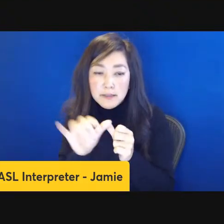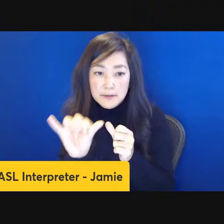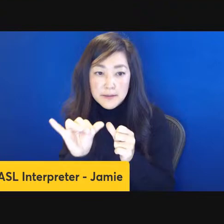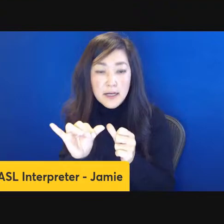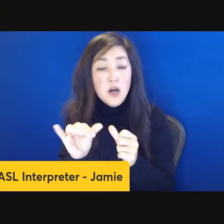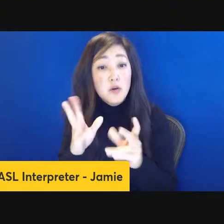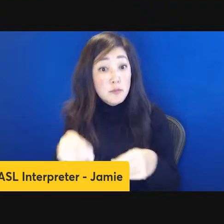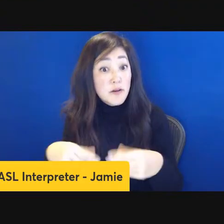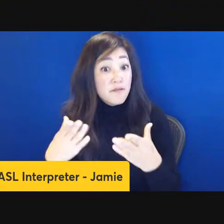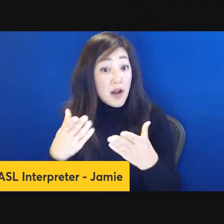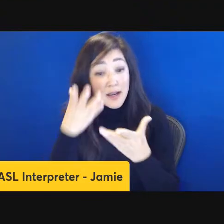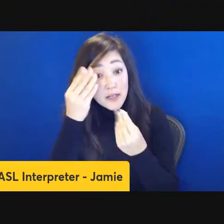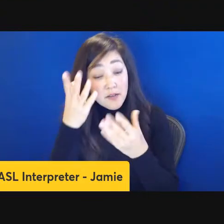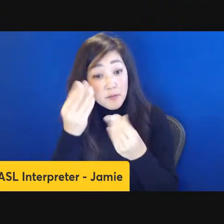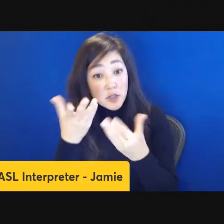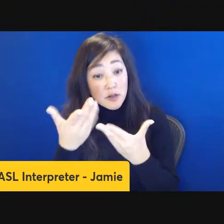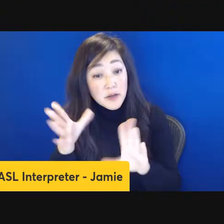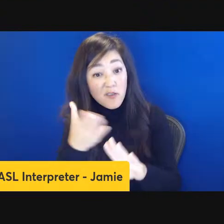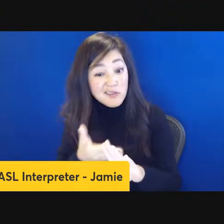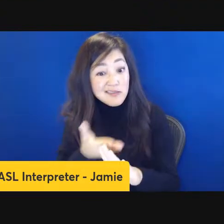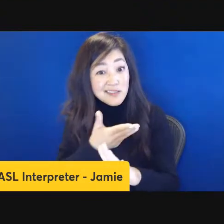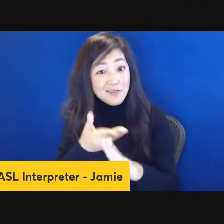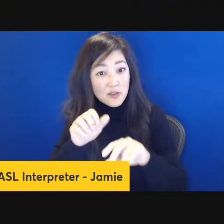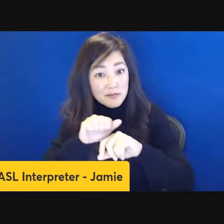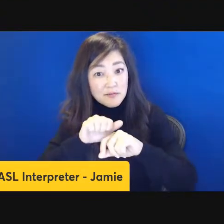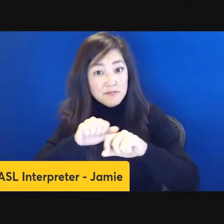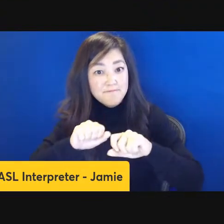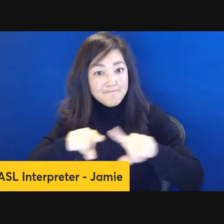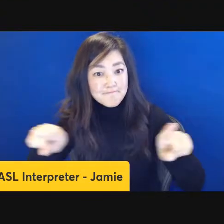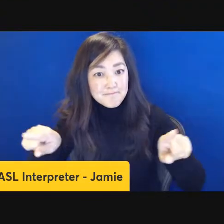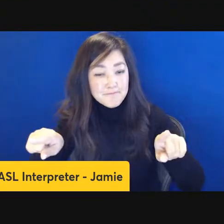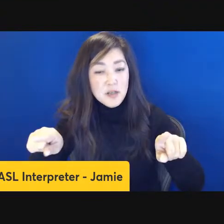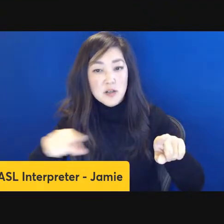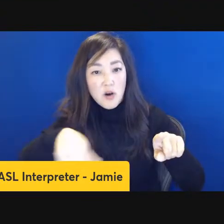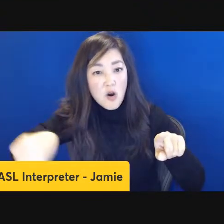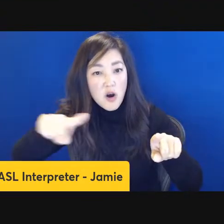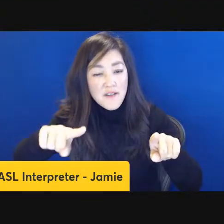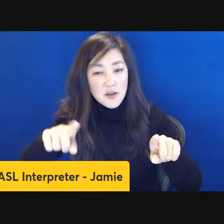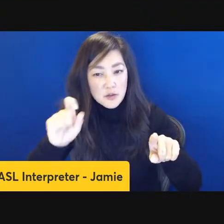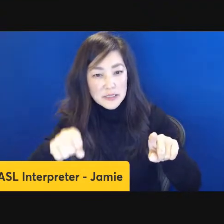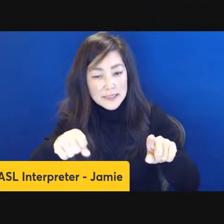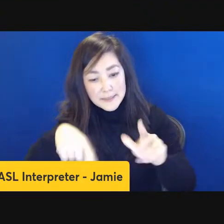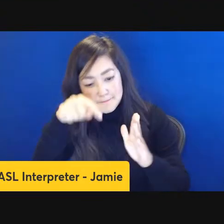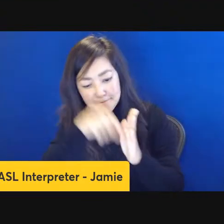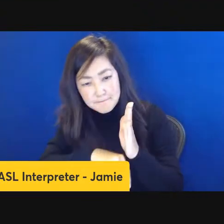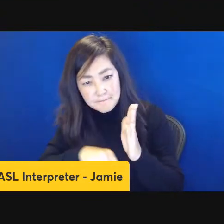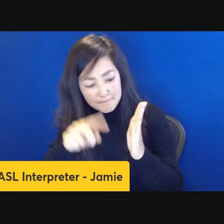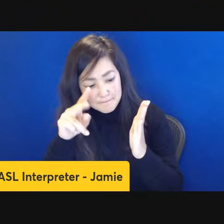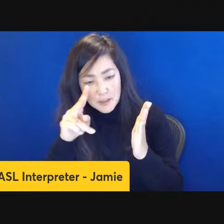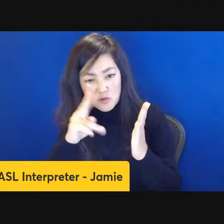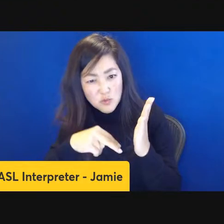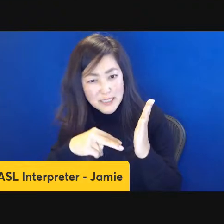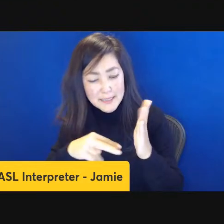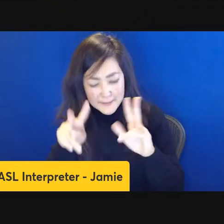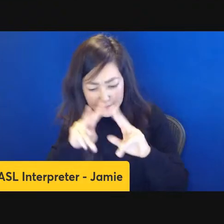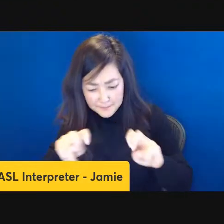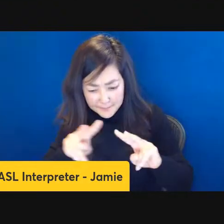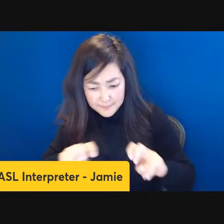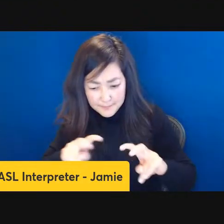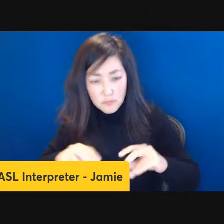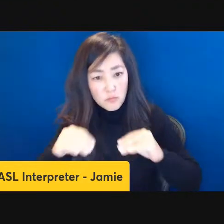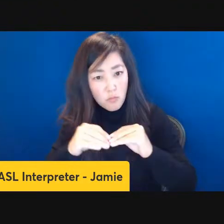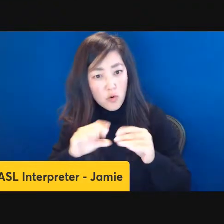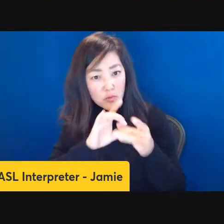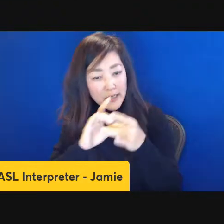background materials to you so that you can learn more and dig deeper into this topic of race and race correction and